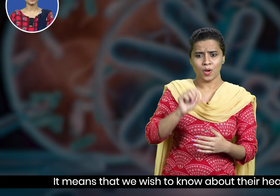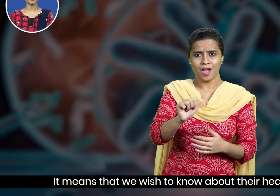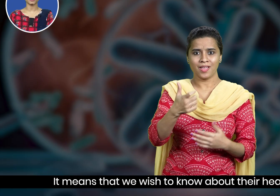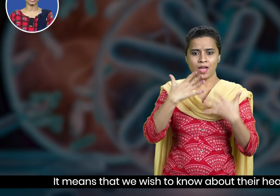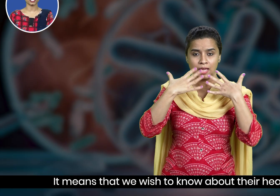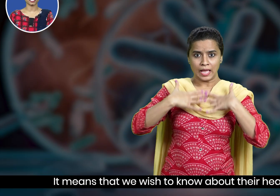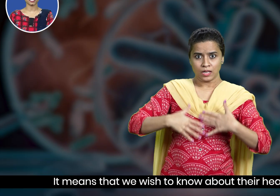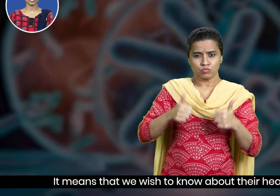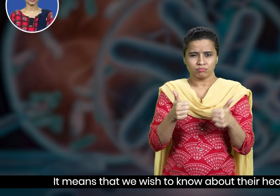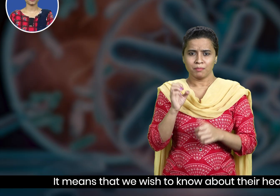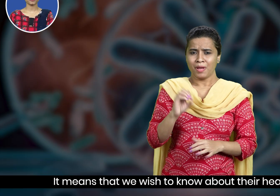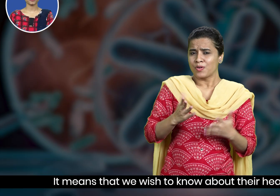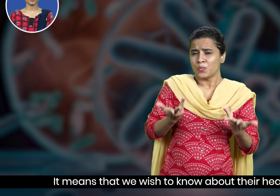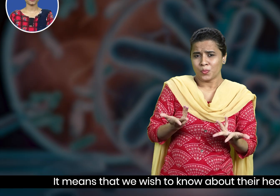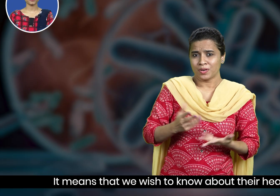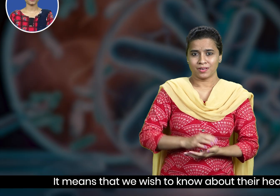their health condition.